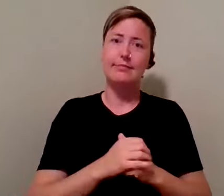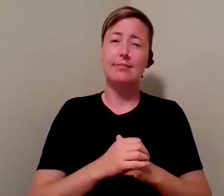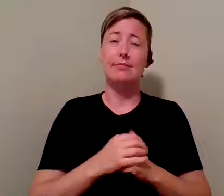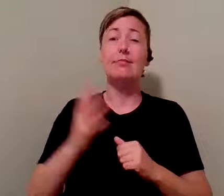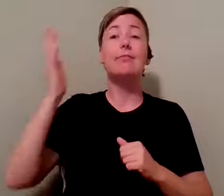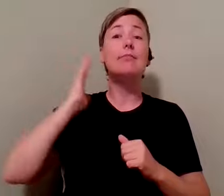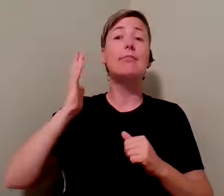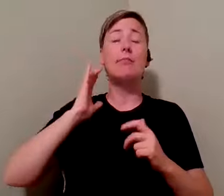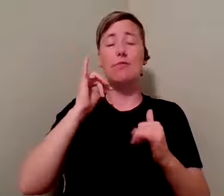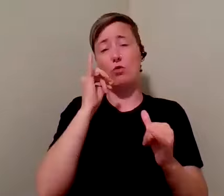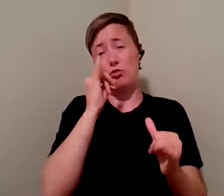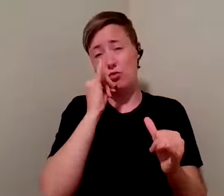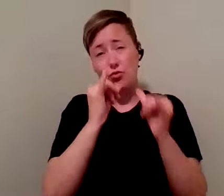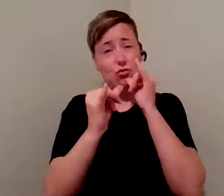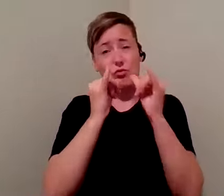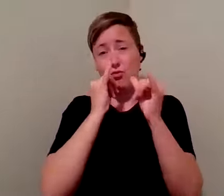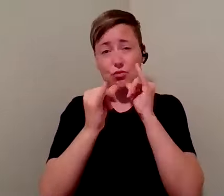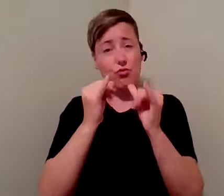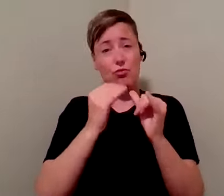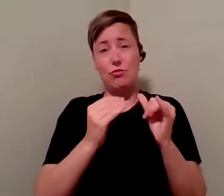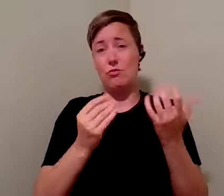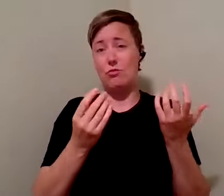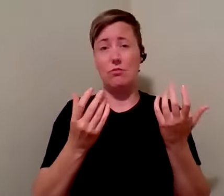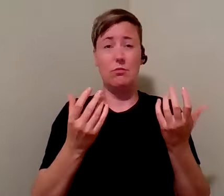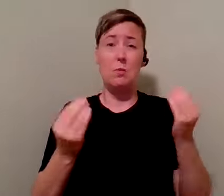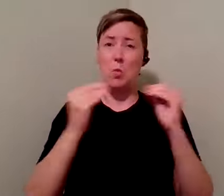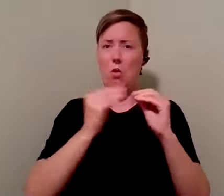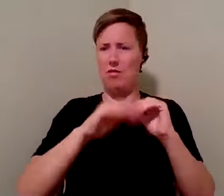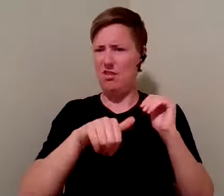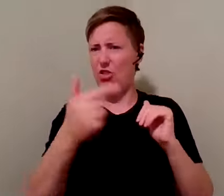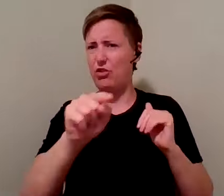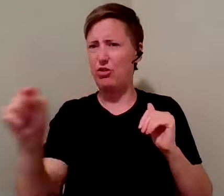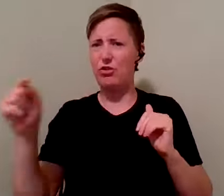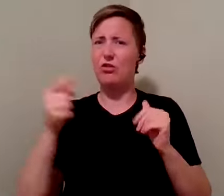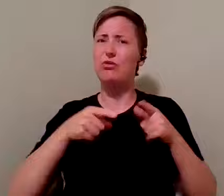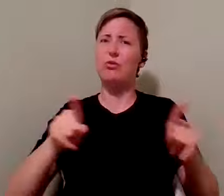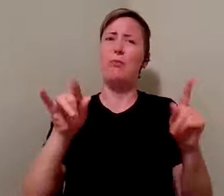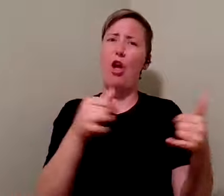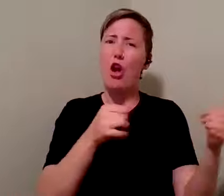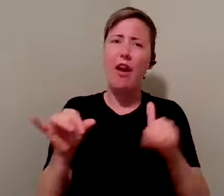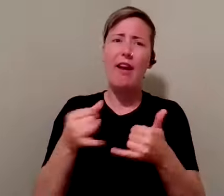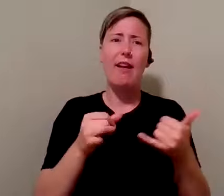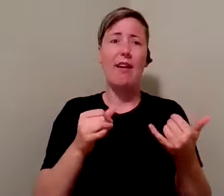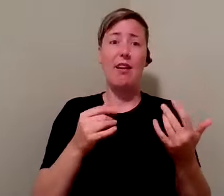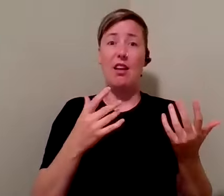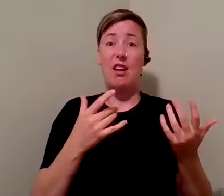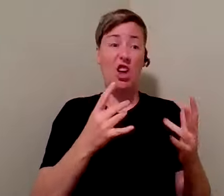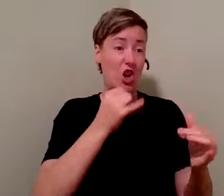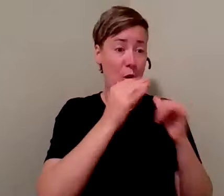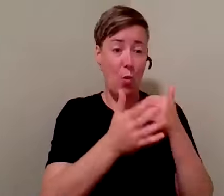more than my share when I was at a party. Um, I drank whatever there was,